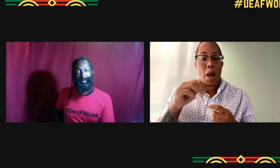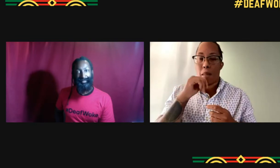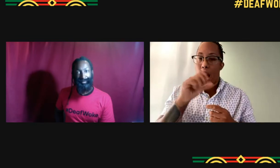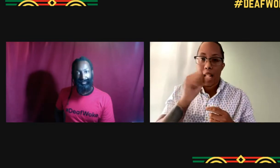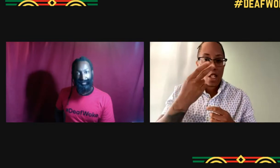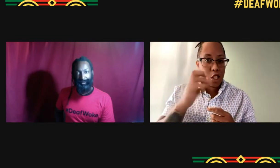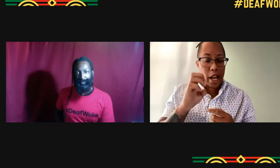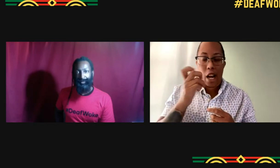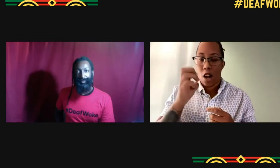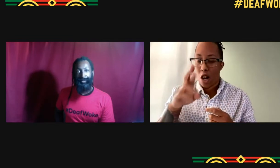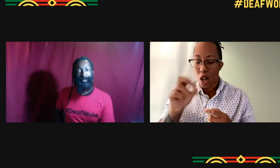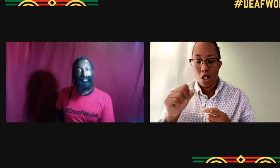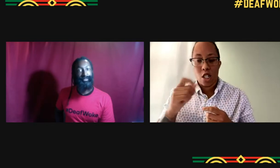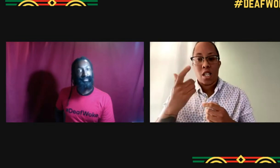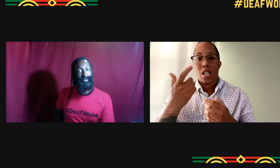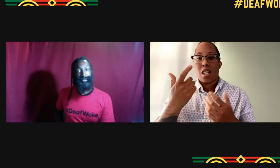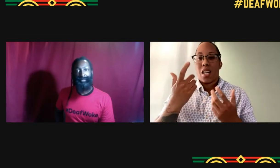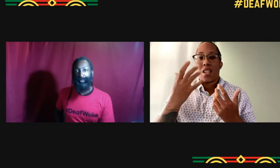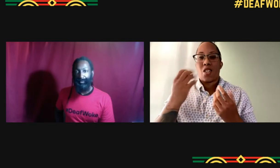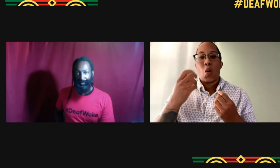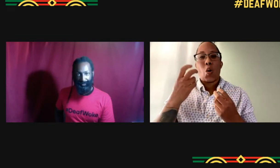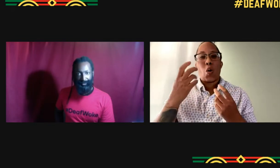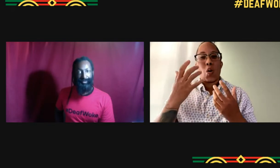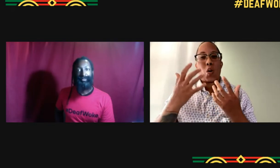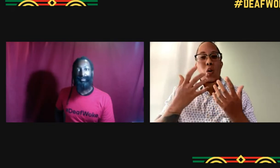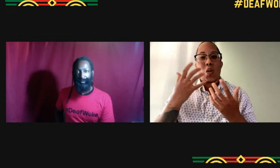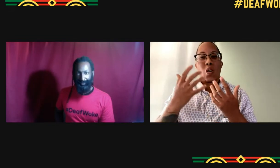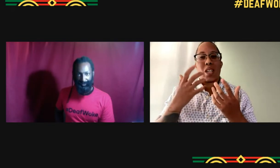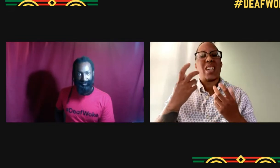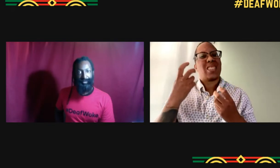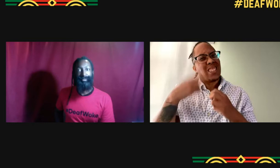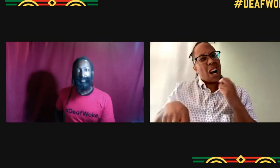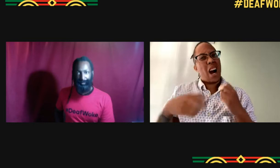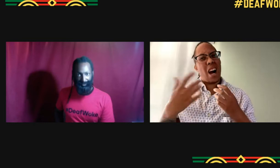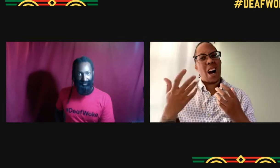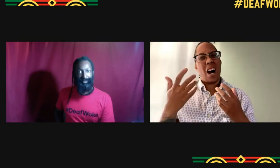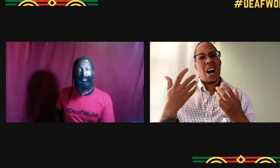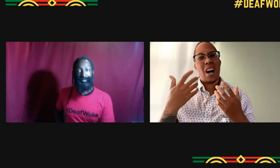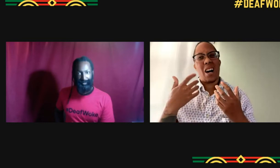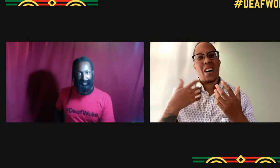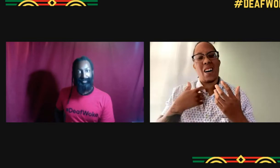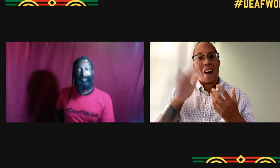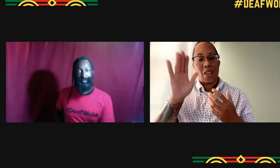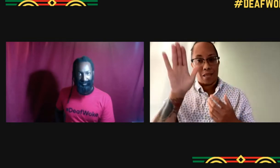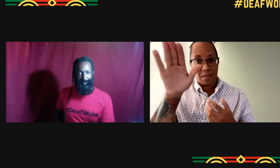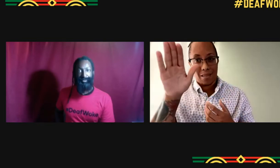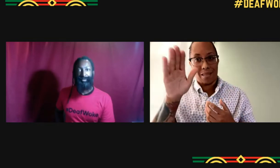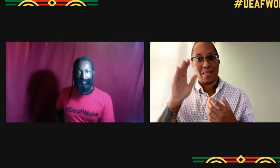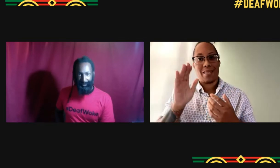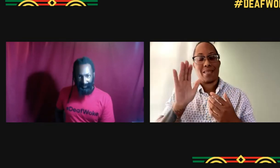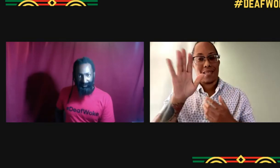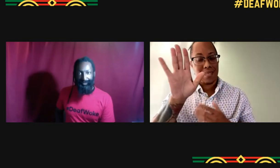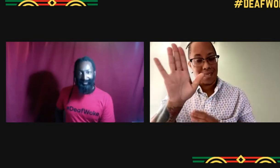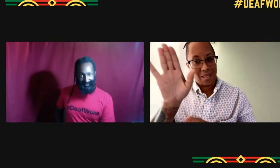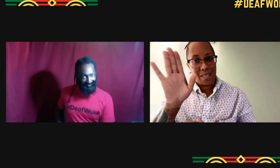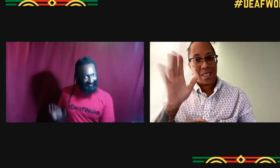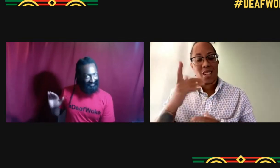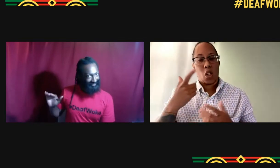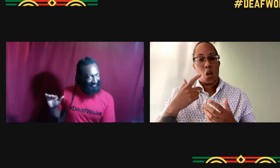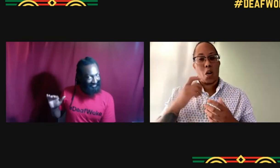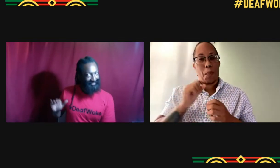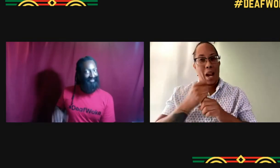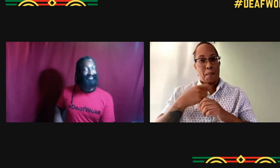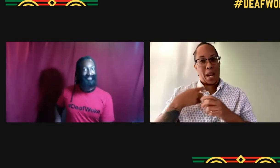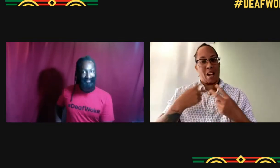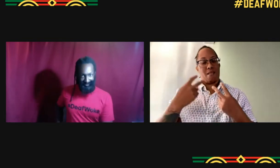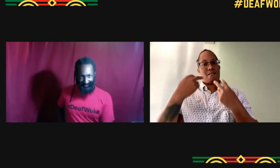asking people to say they and them, not she or her, correcting them with my pronouns. So it's tough, you know,